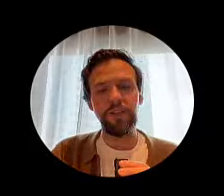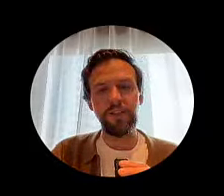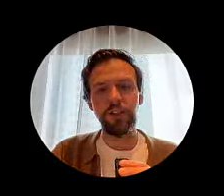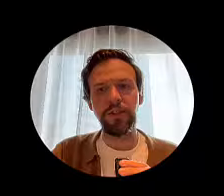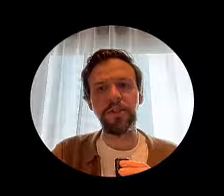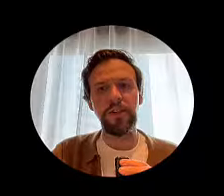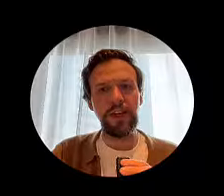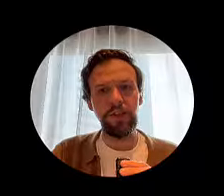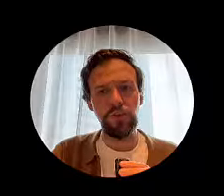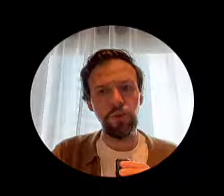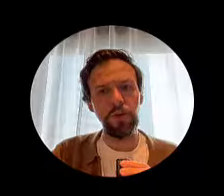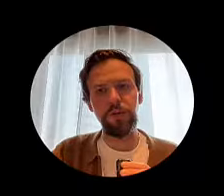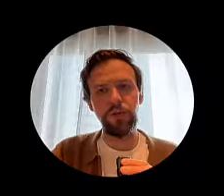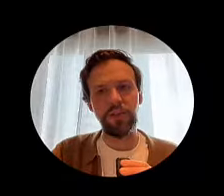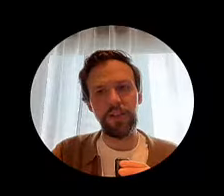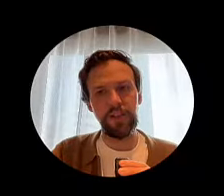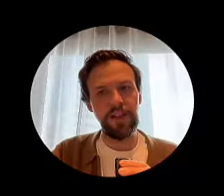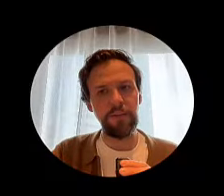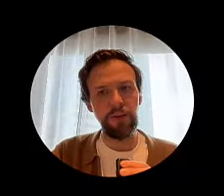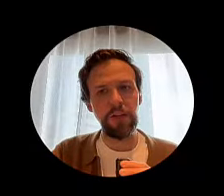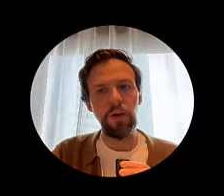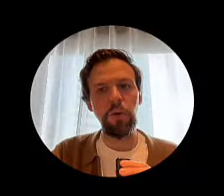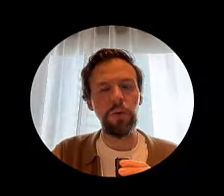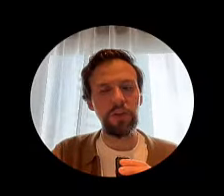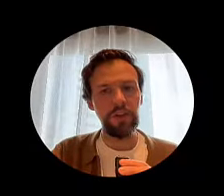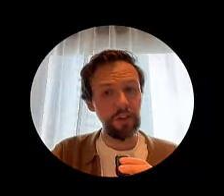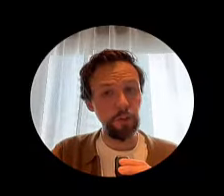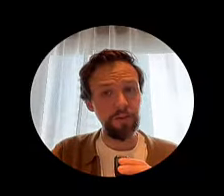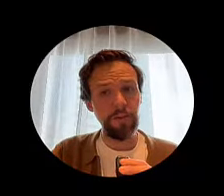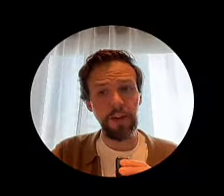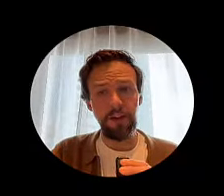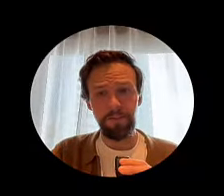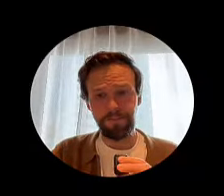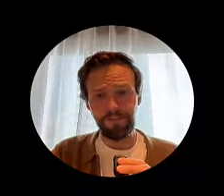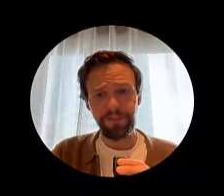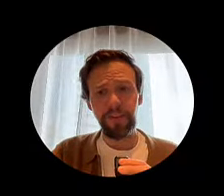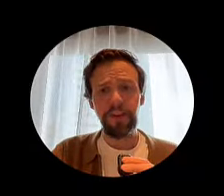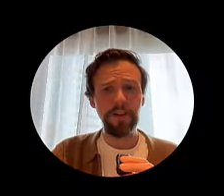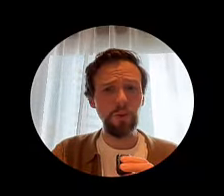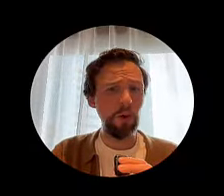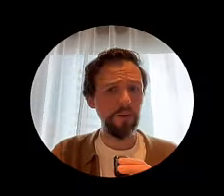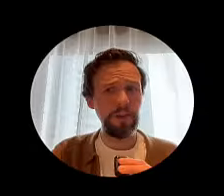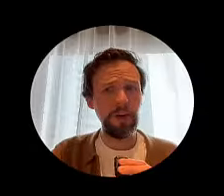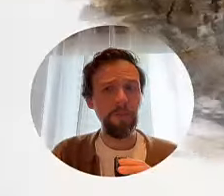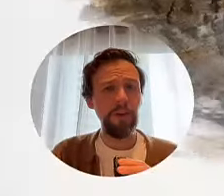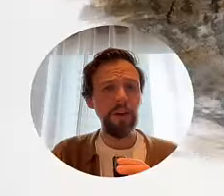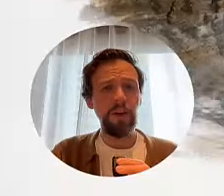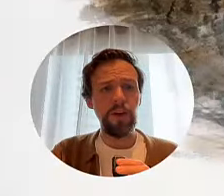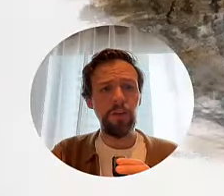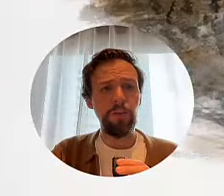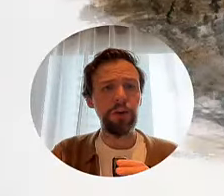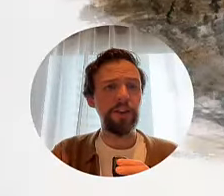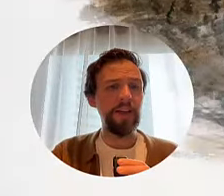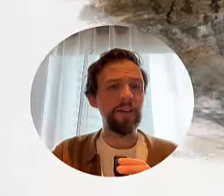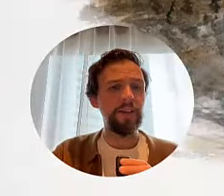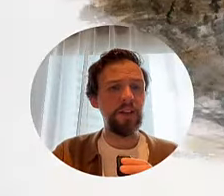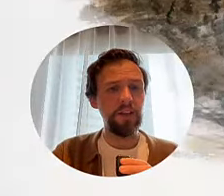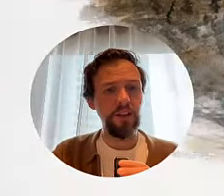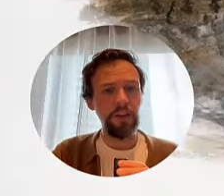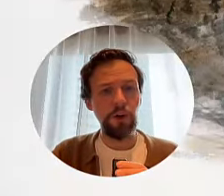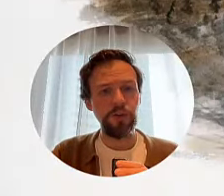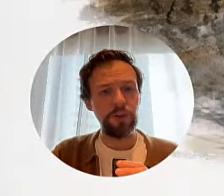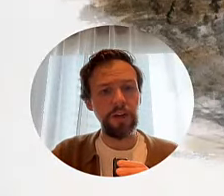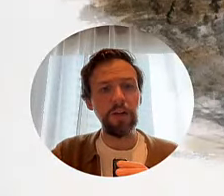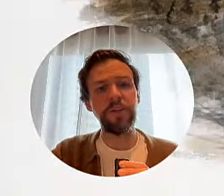different organizations, and 2 of those let me know what they did with the money. So one of them bought land